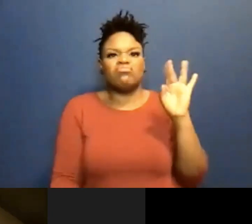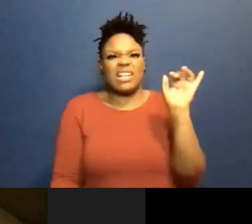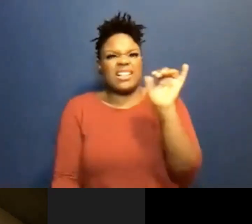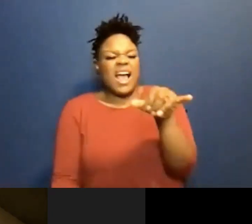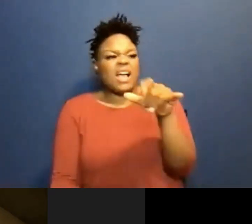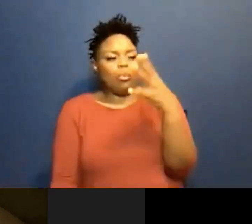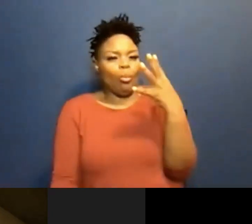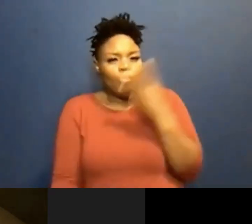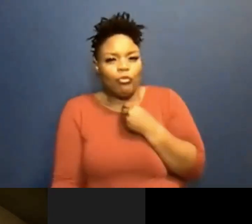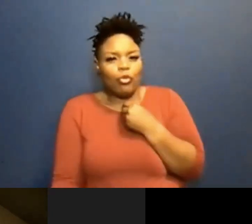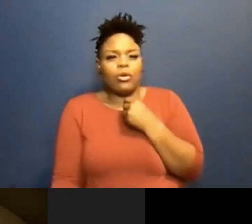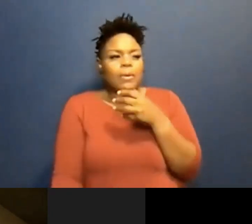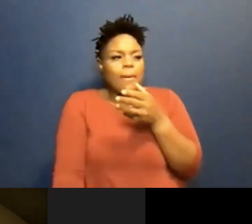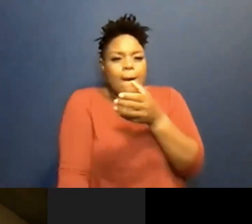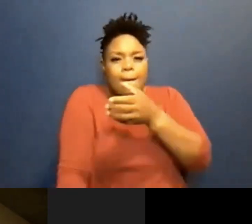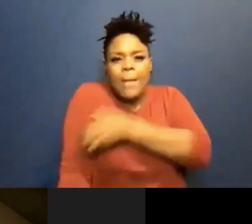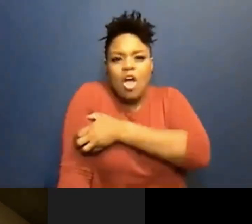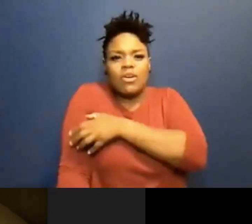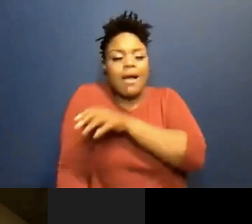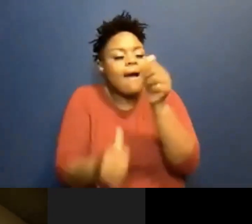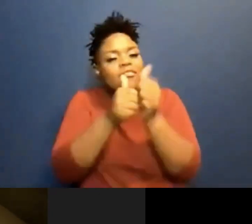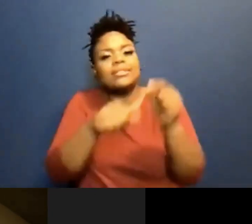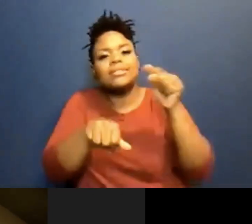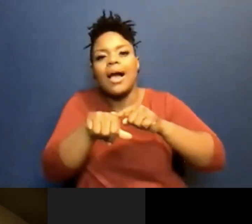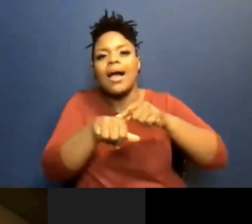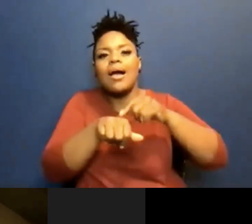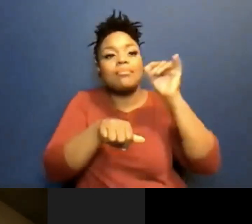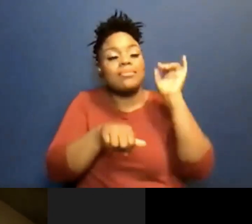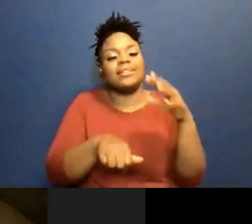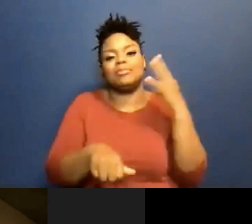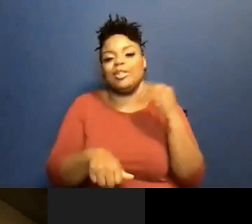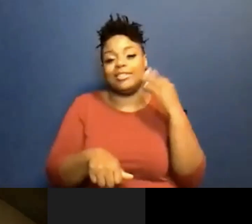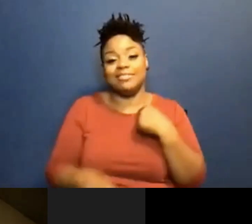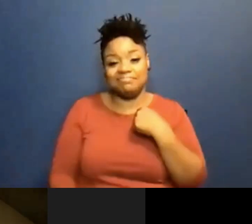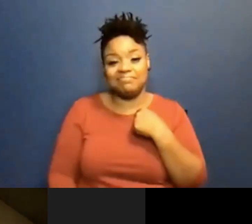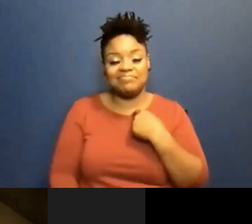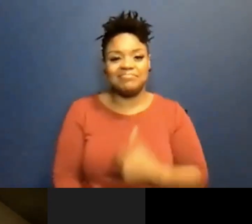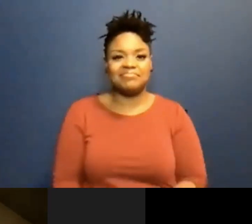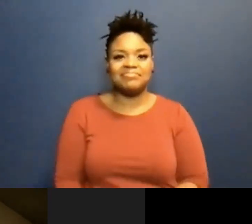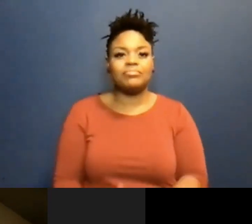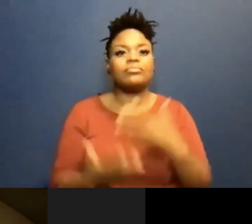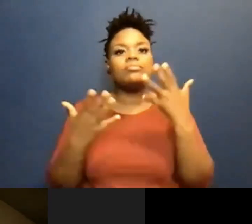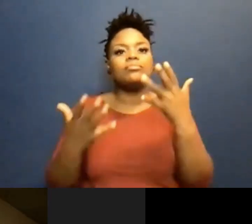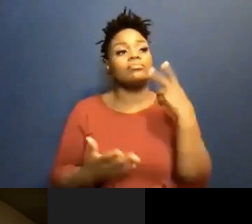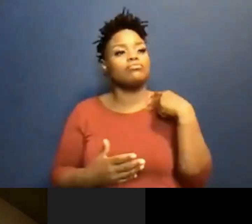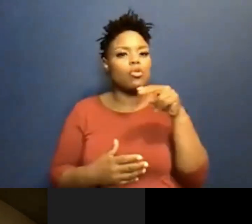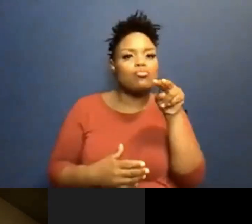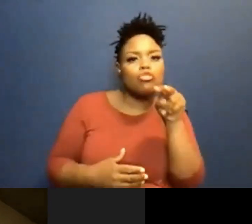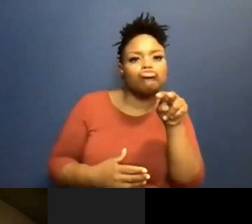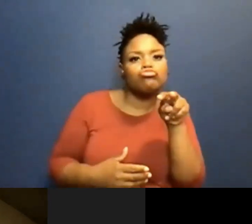do it. So actually seeing the footage that Catherine shot and seeing the